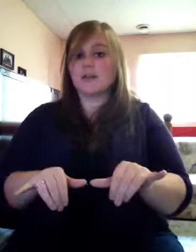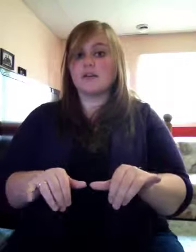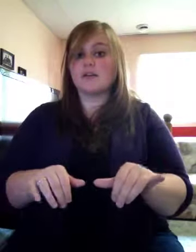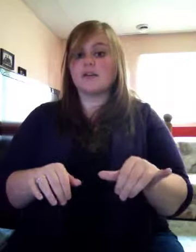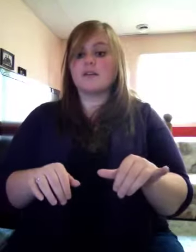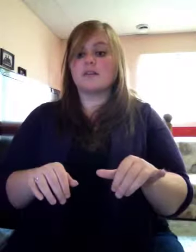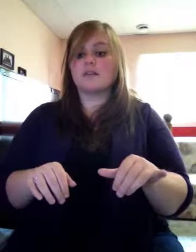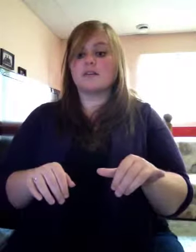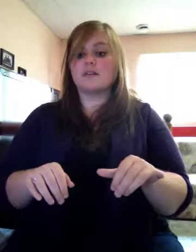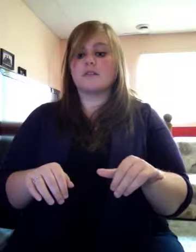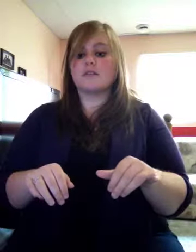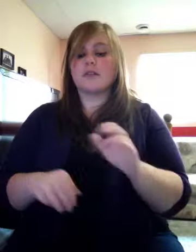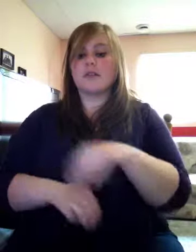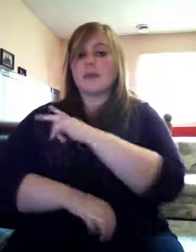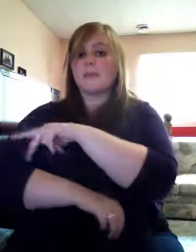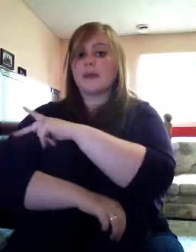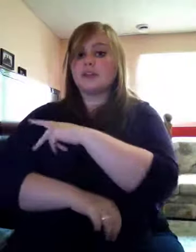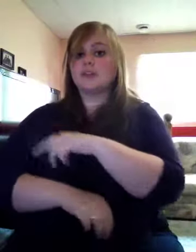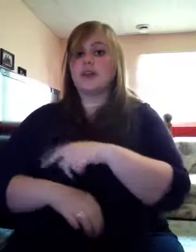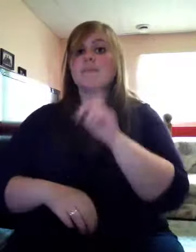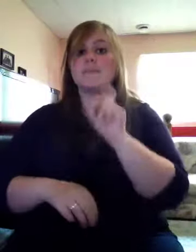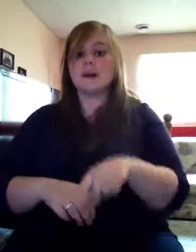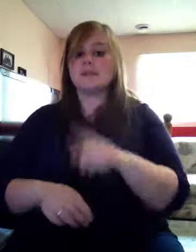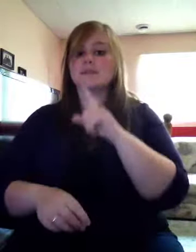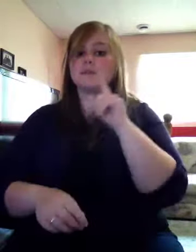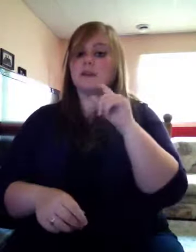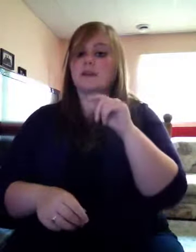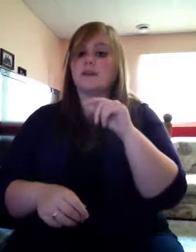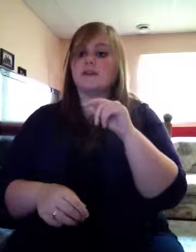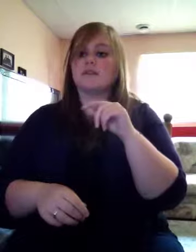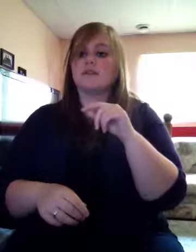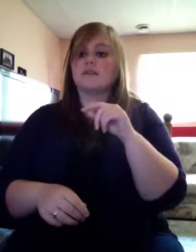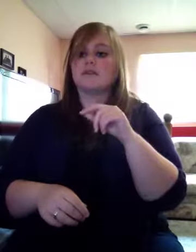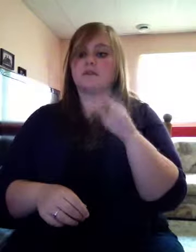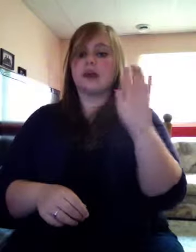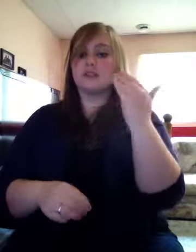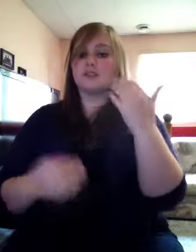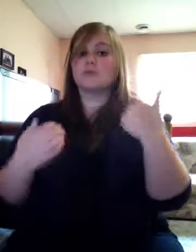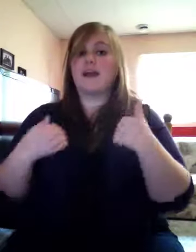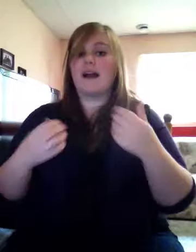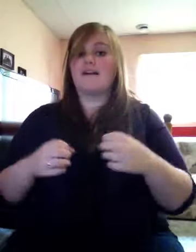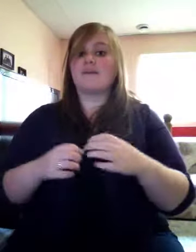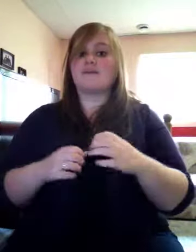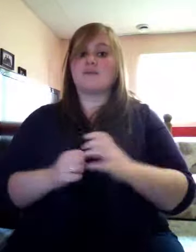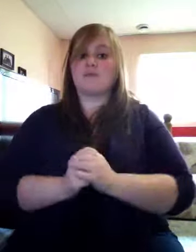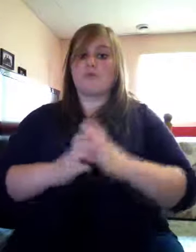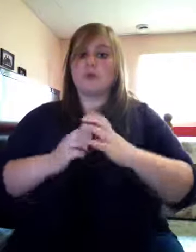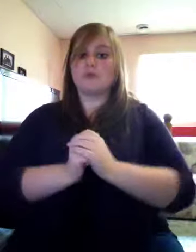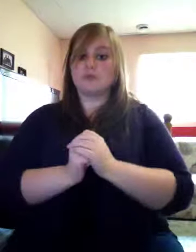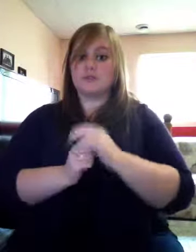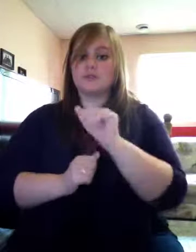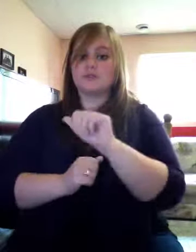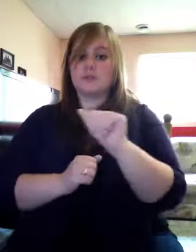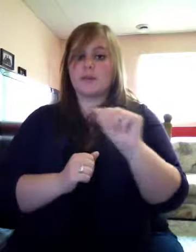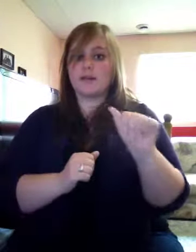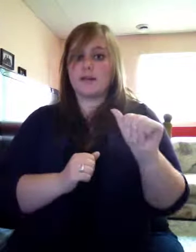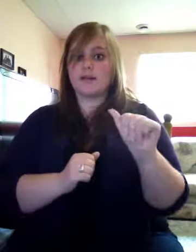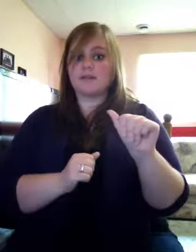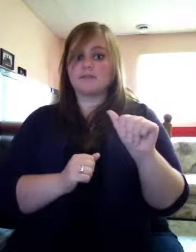patient must be assumed to have a rupturing AAA. Using bedside sonography, we can facilitate timely operative management of these patients and